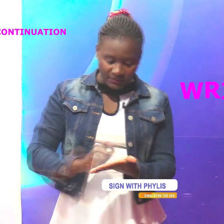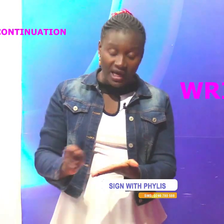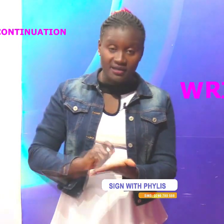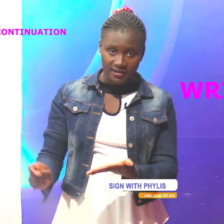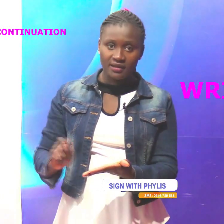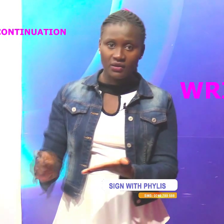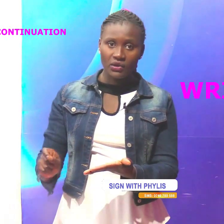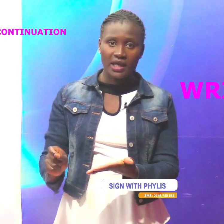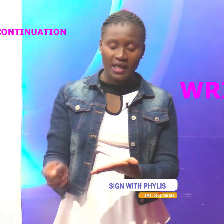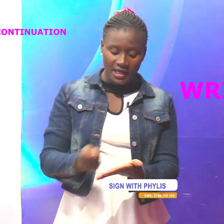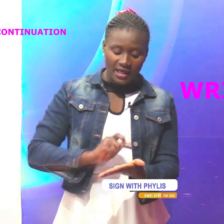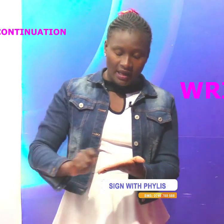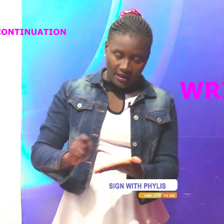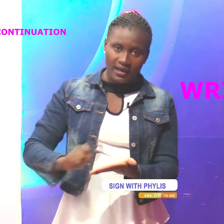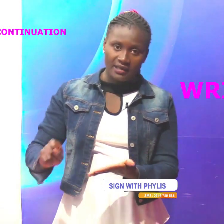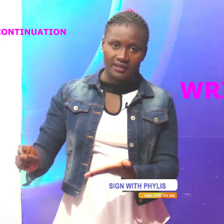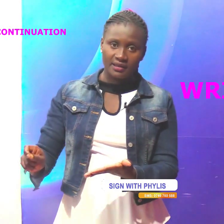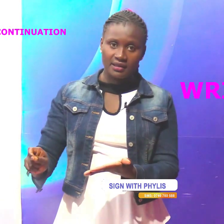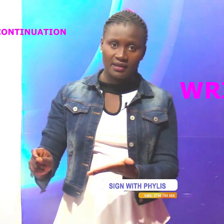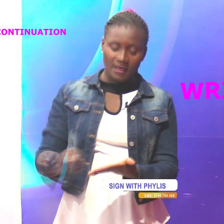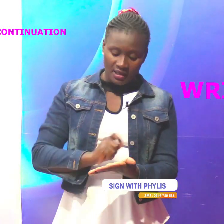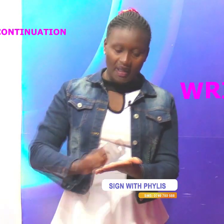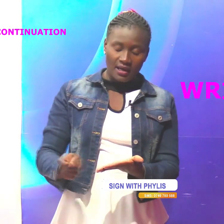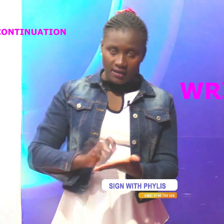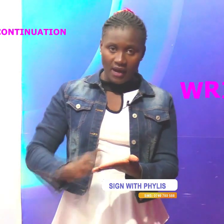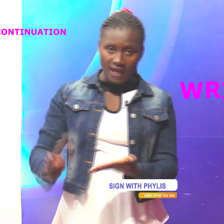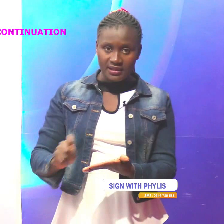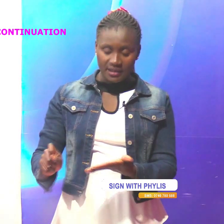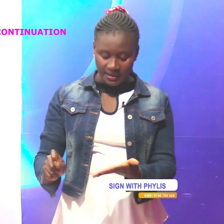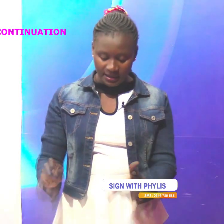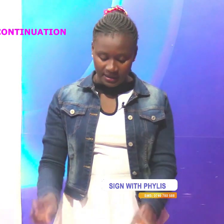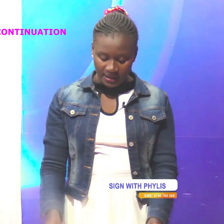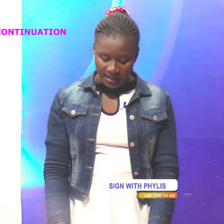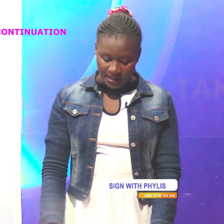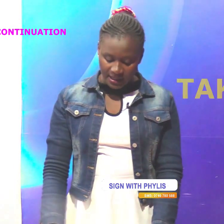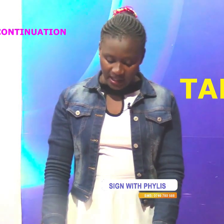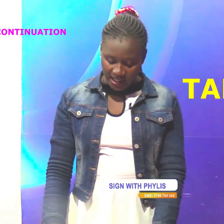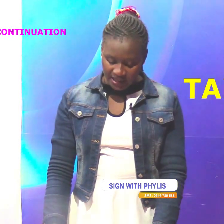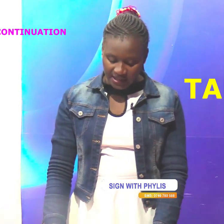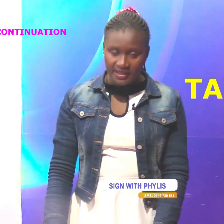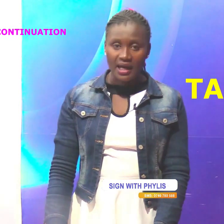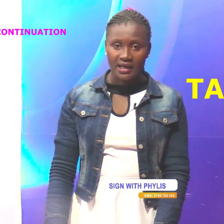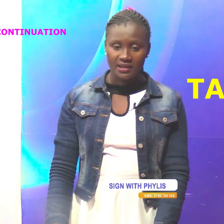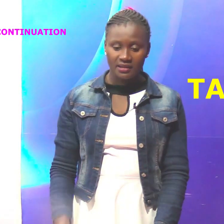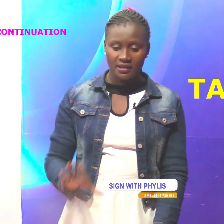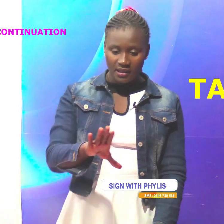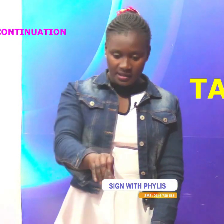Write. Okay, write. Write. And then take.